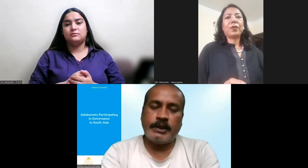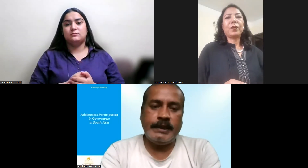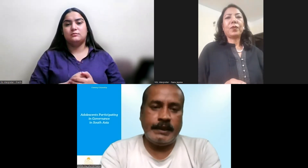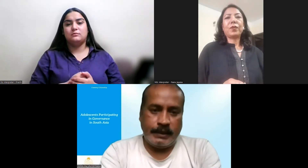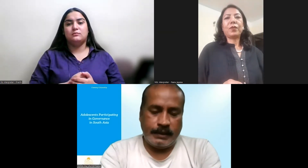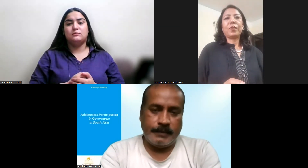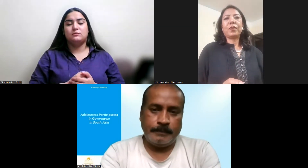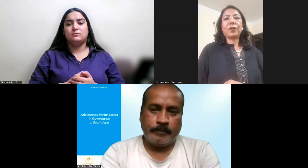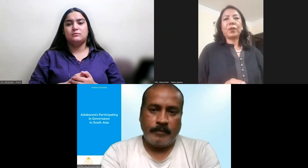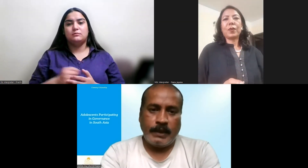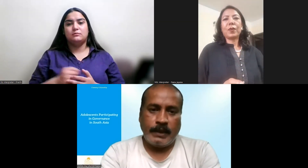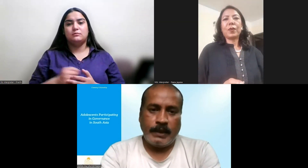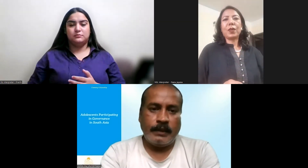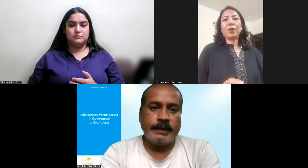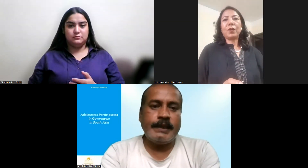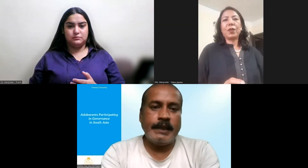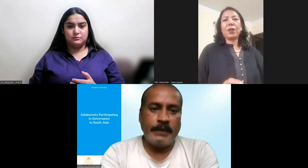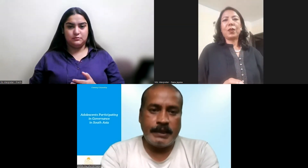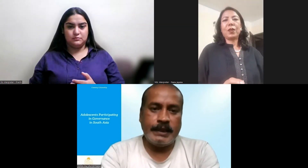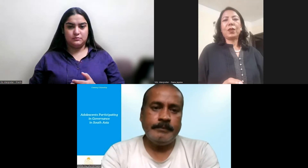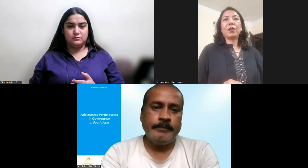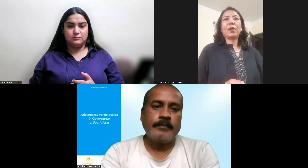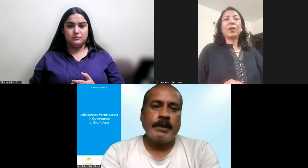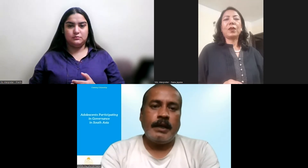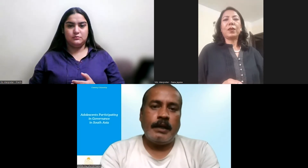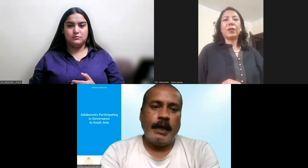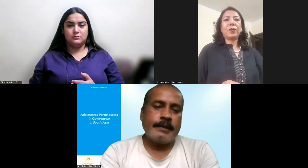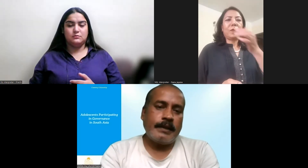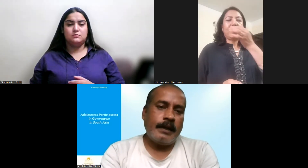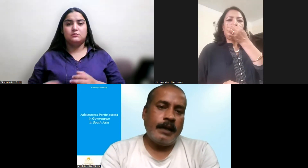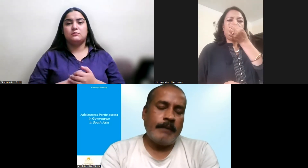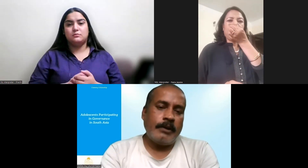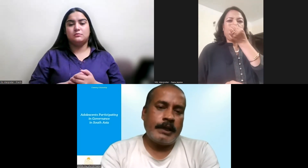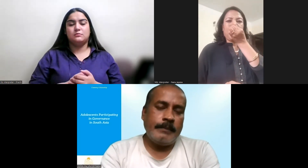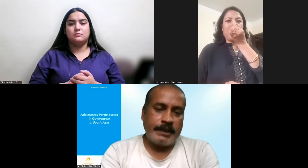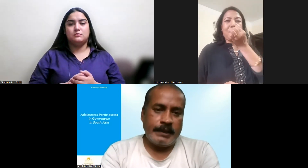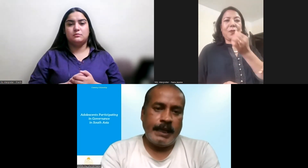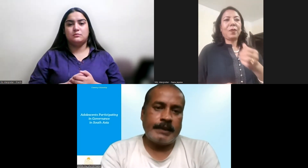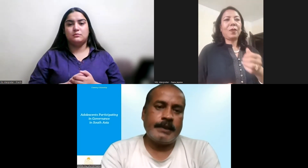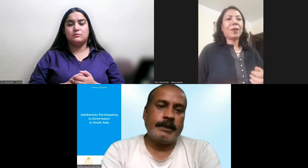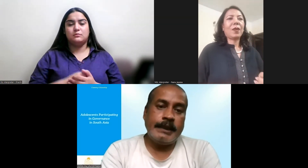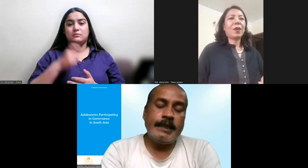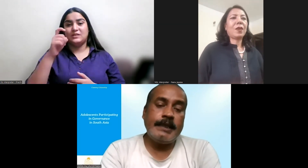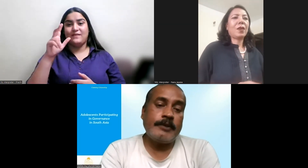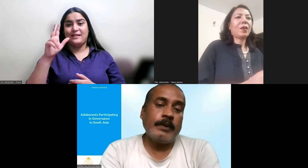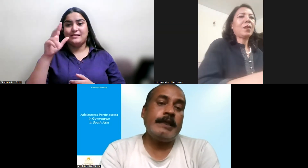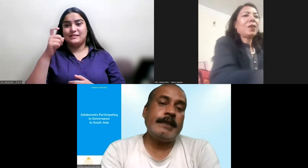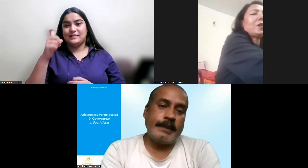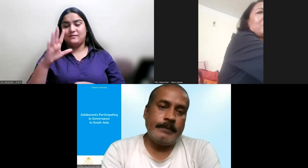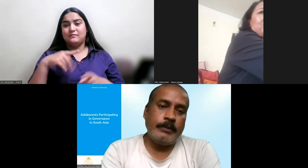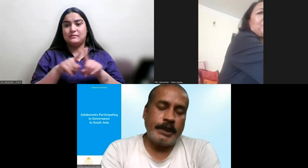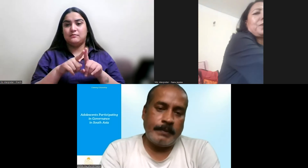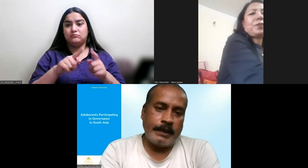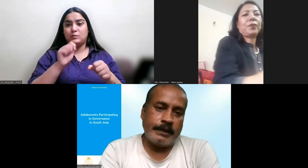not initiated the CFLG. As I have already mentioned that till date, only